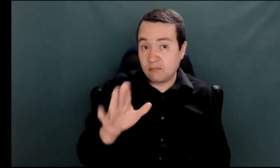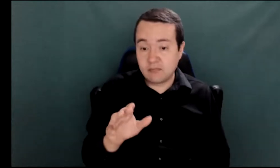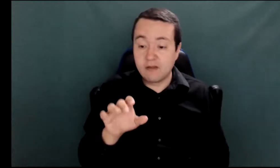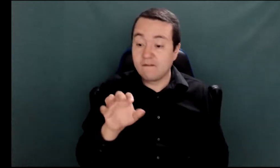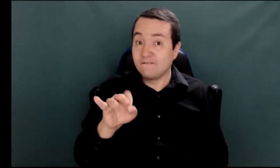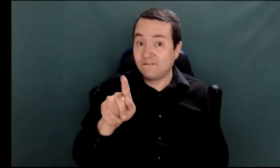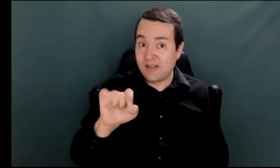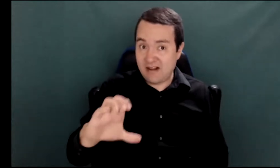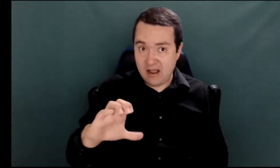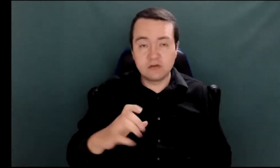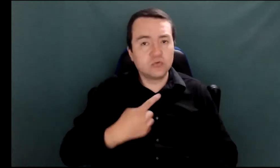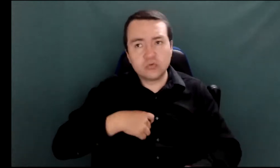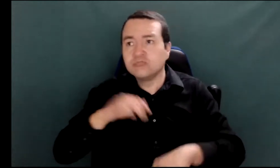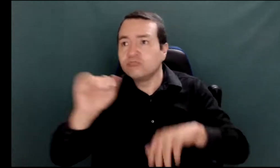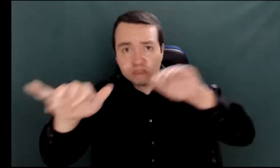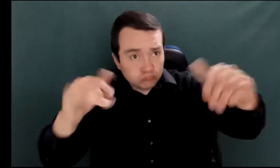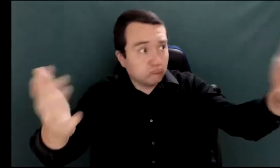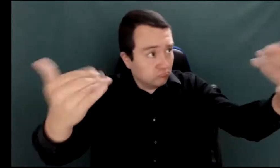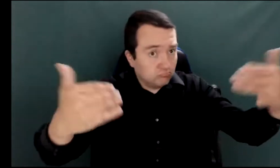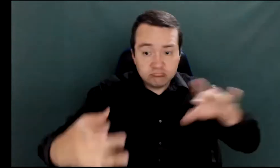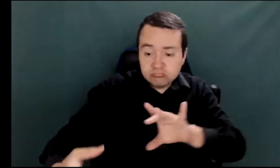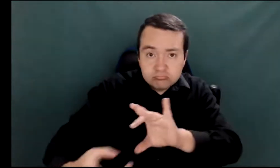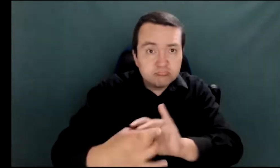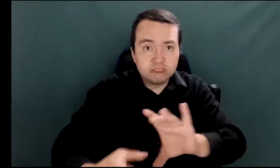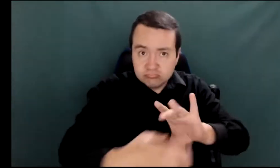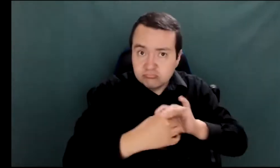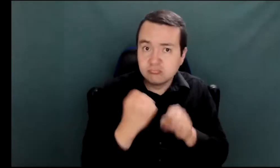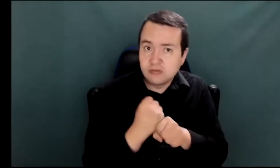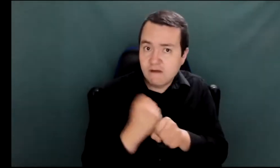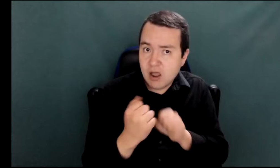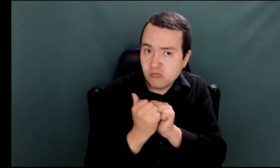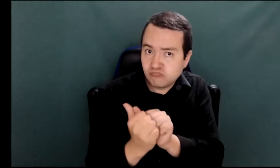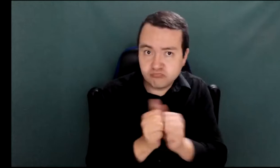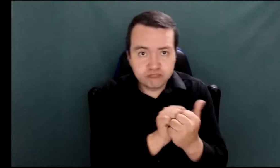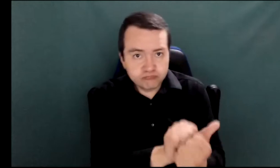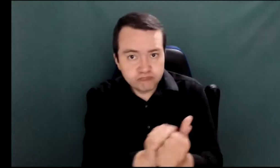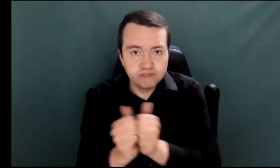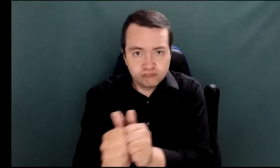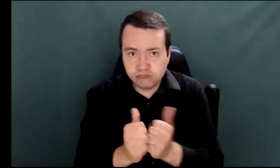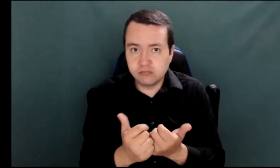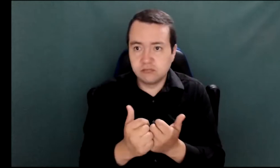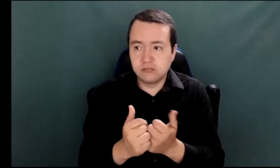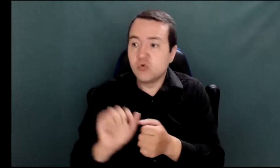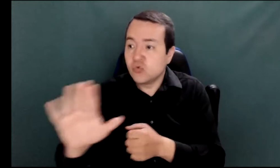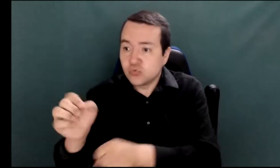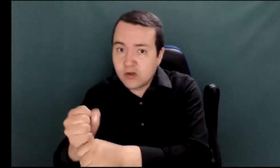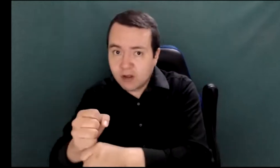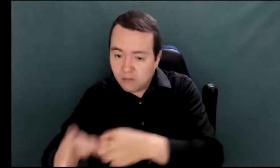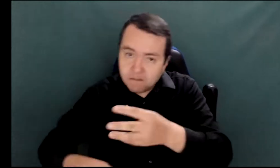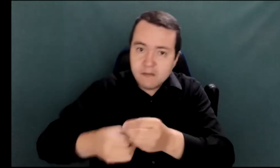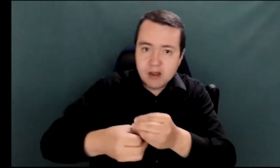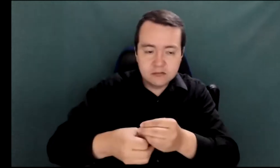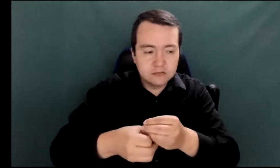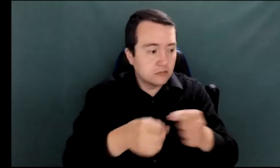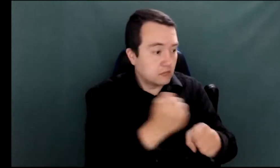and as a part of an exchange of scientific knowledge, we want to set up teams that complement one